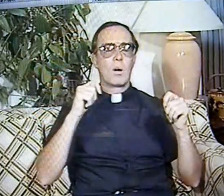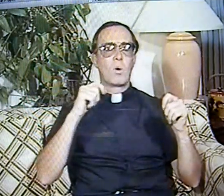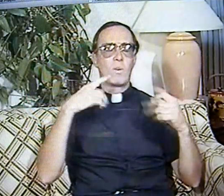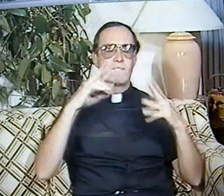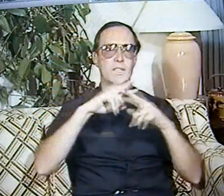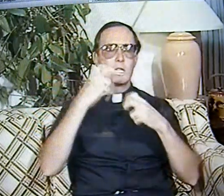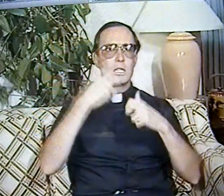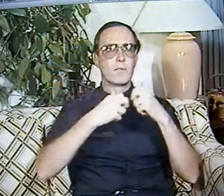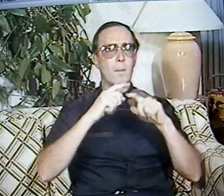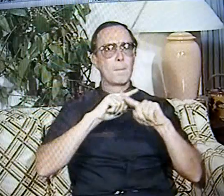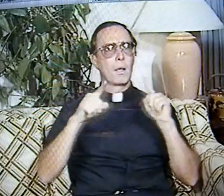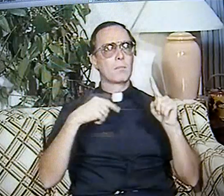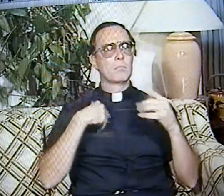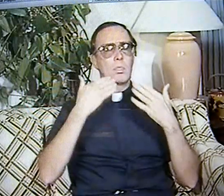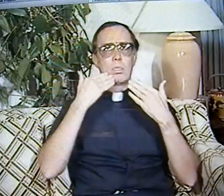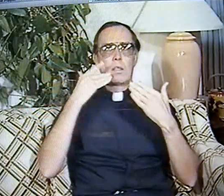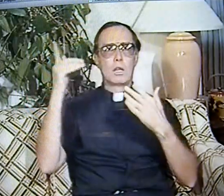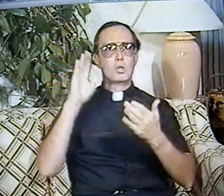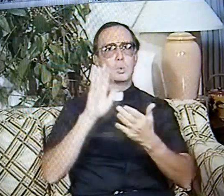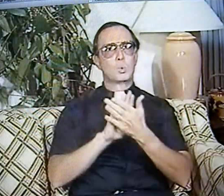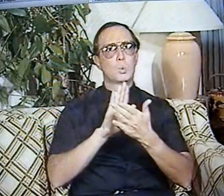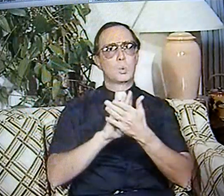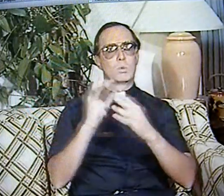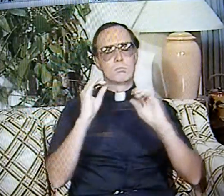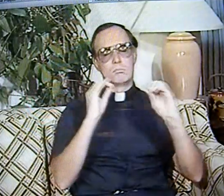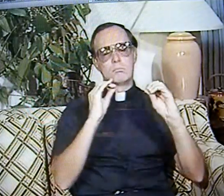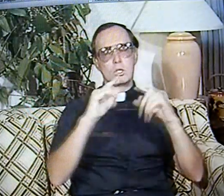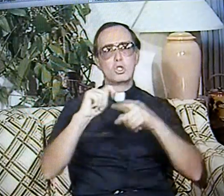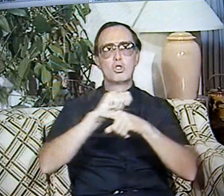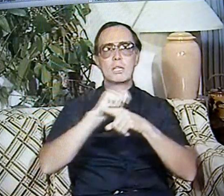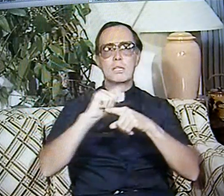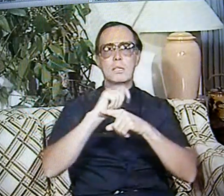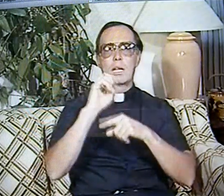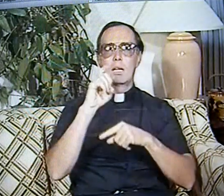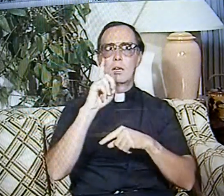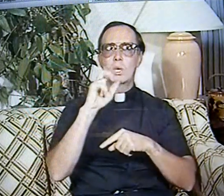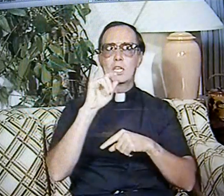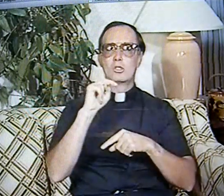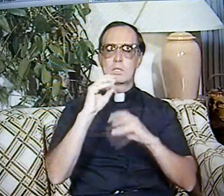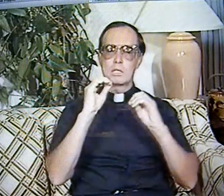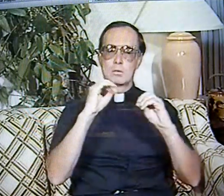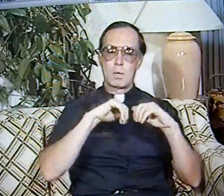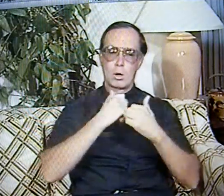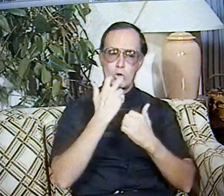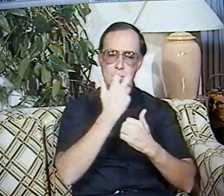I knew I would really have to try. I thanked the school